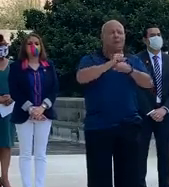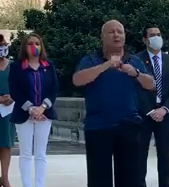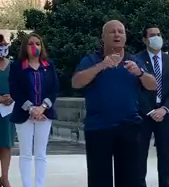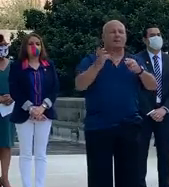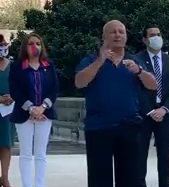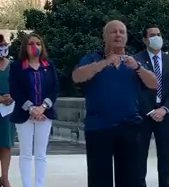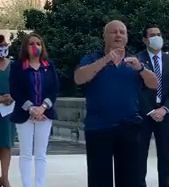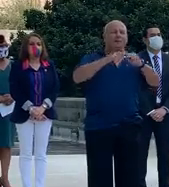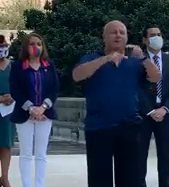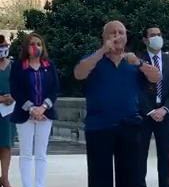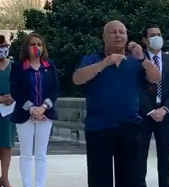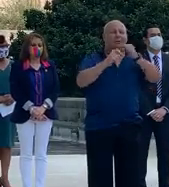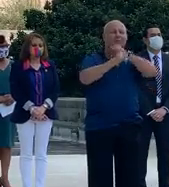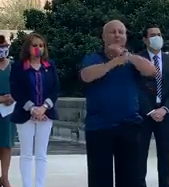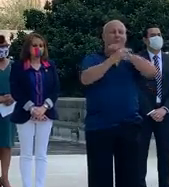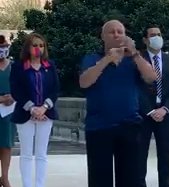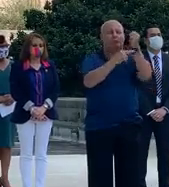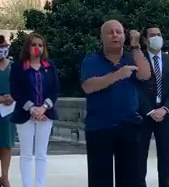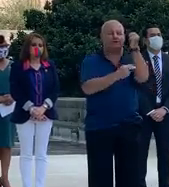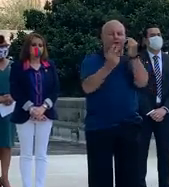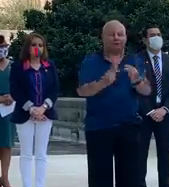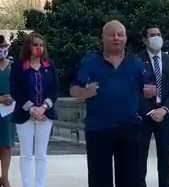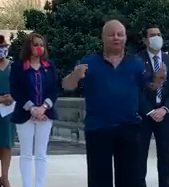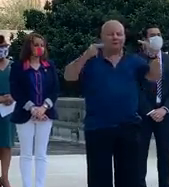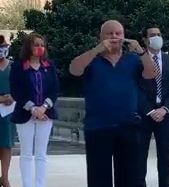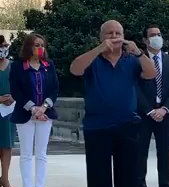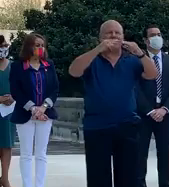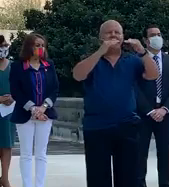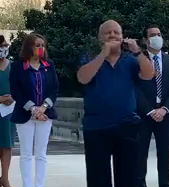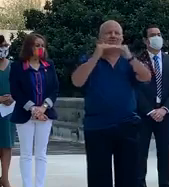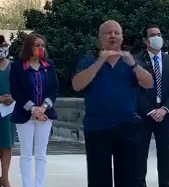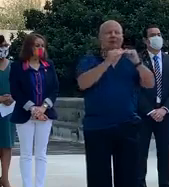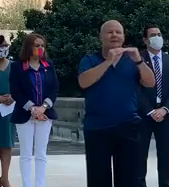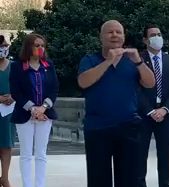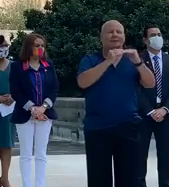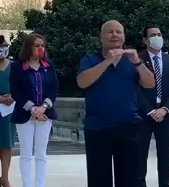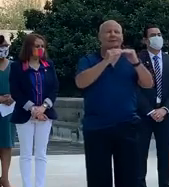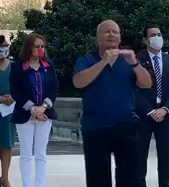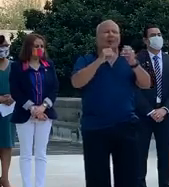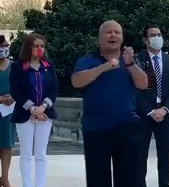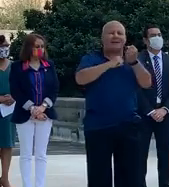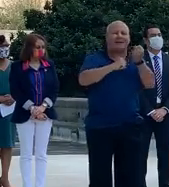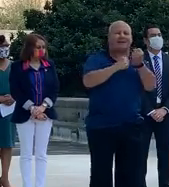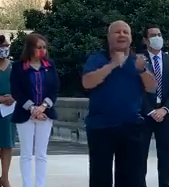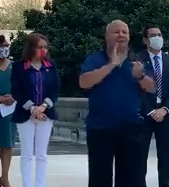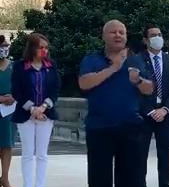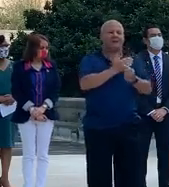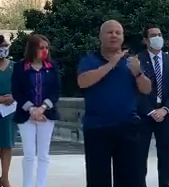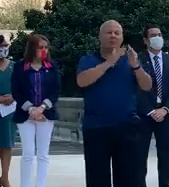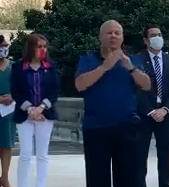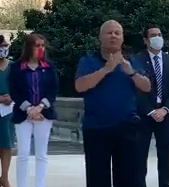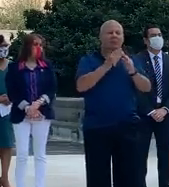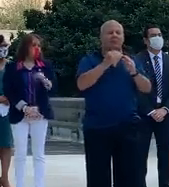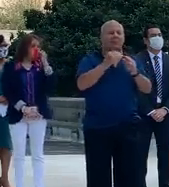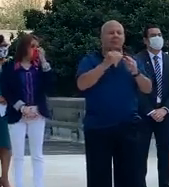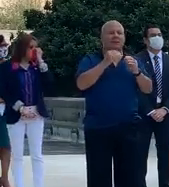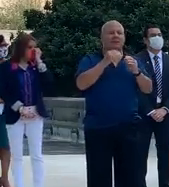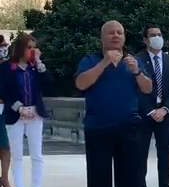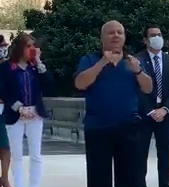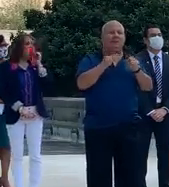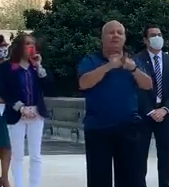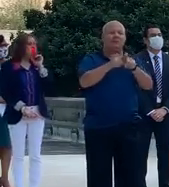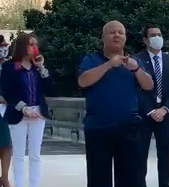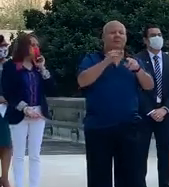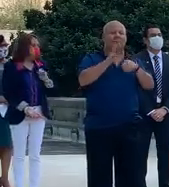community, providing a skilled workforce, and also resources for our business community